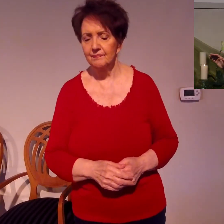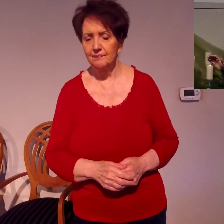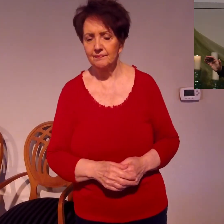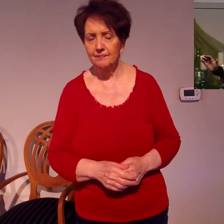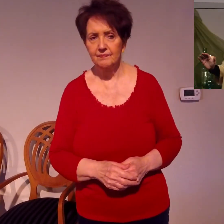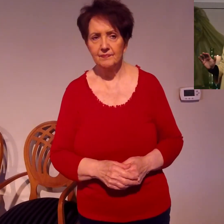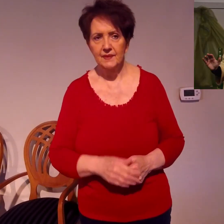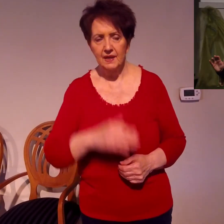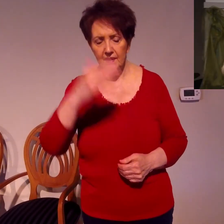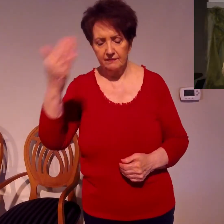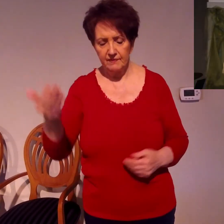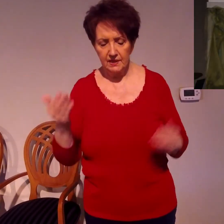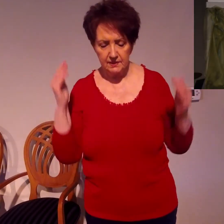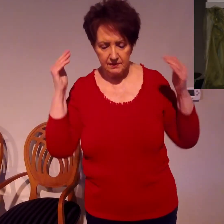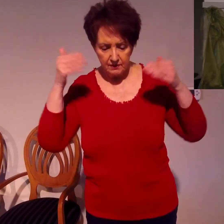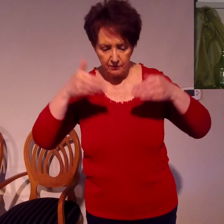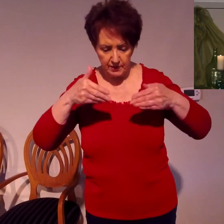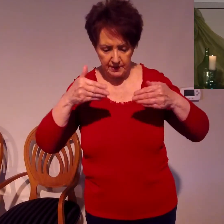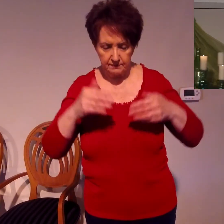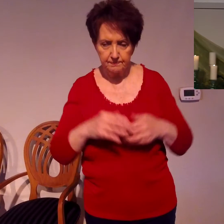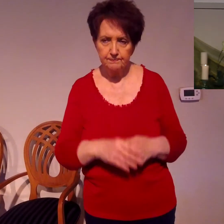I invite us to go within.